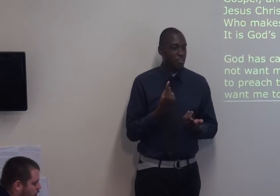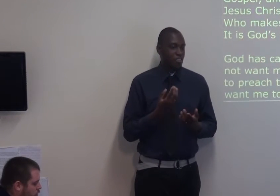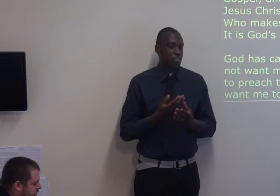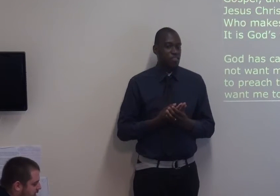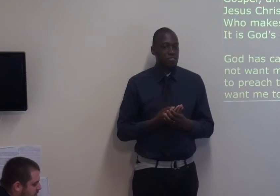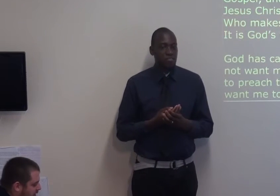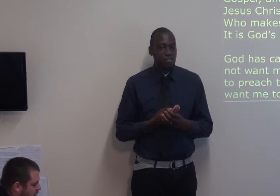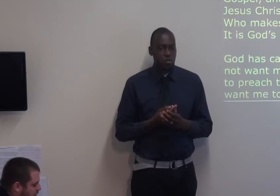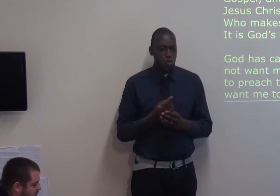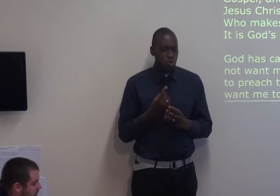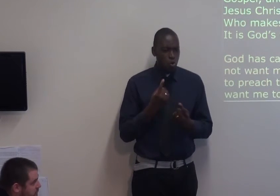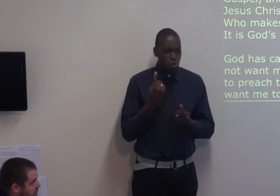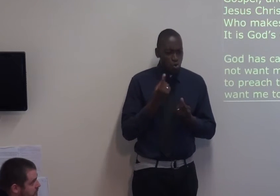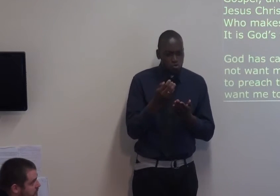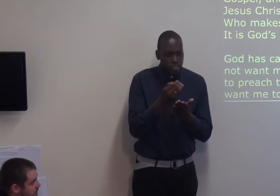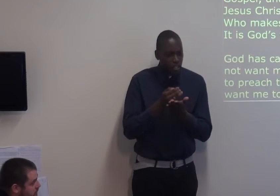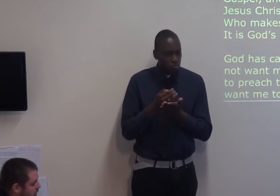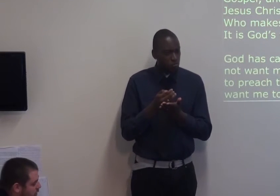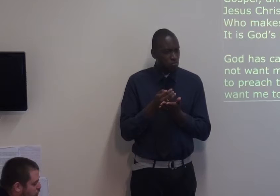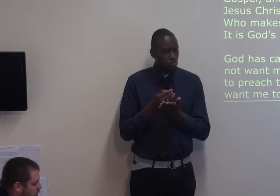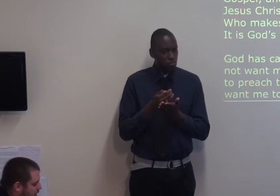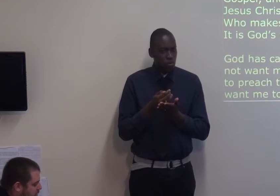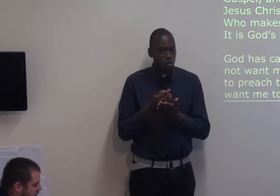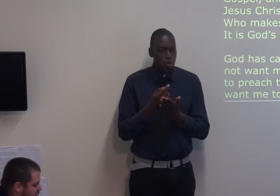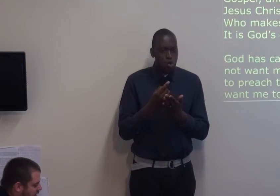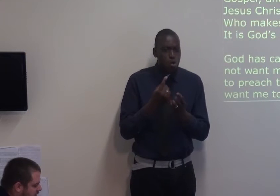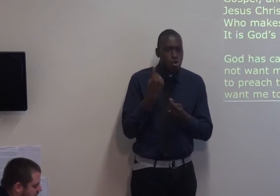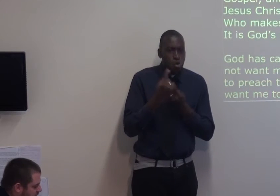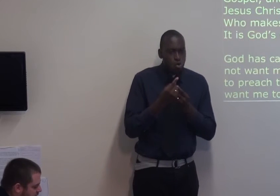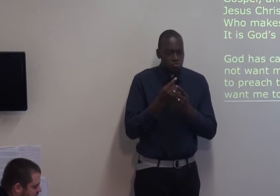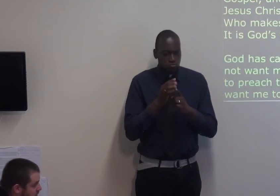Who saves people? Who makes people listen?